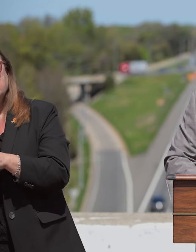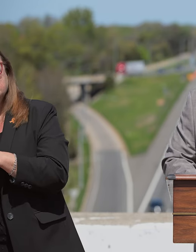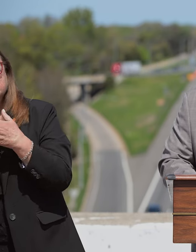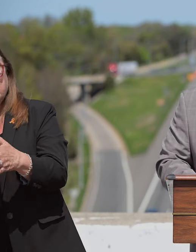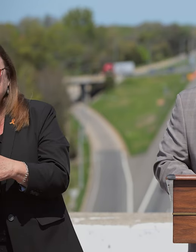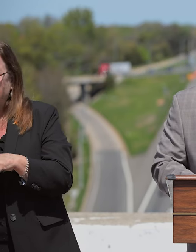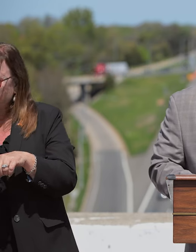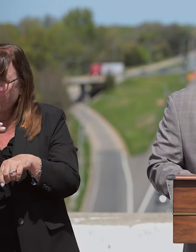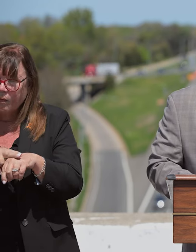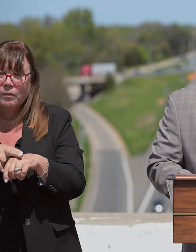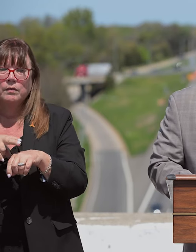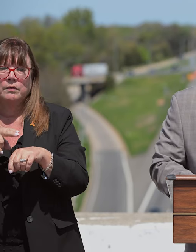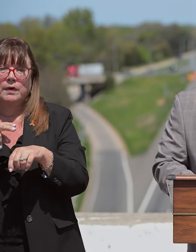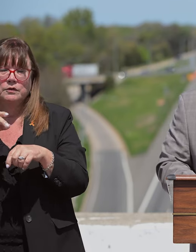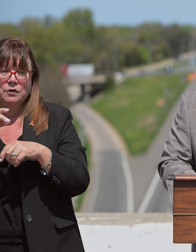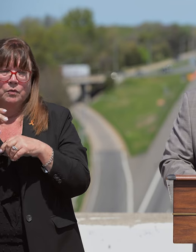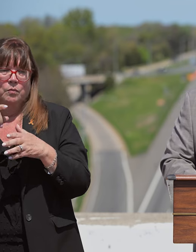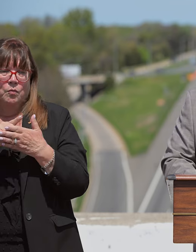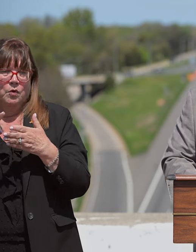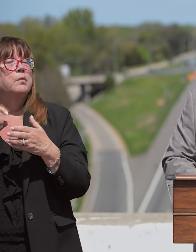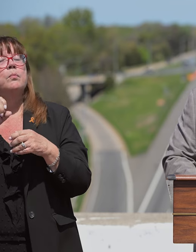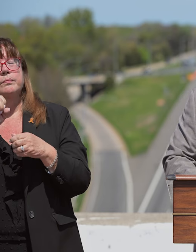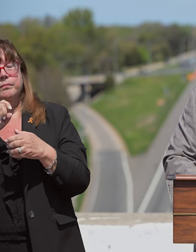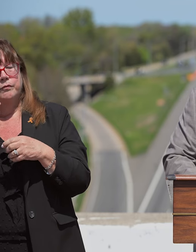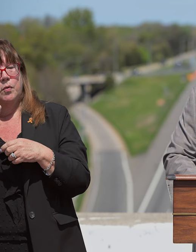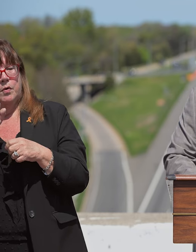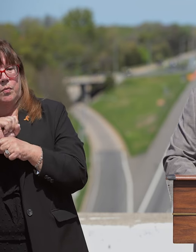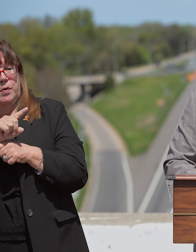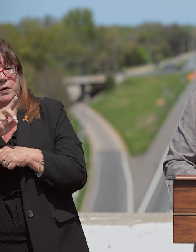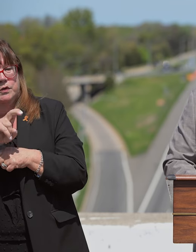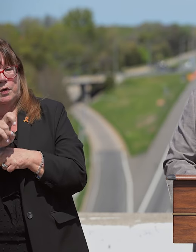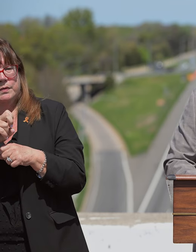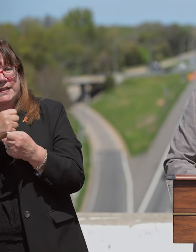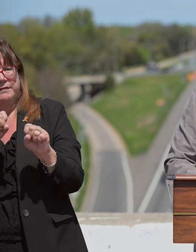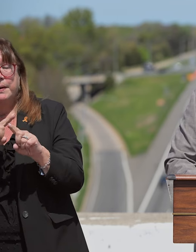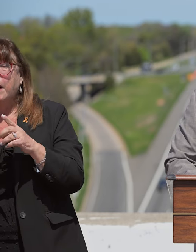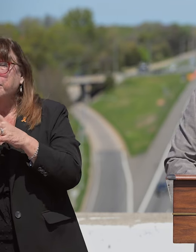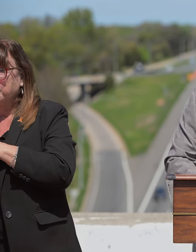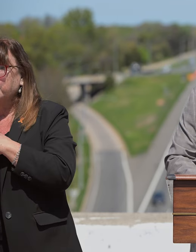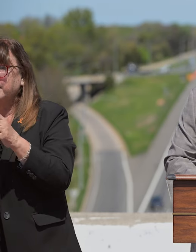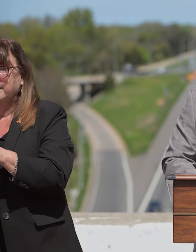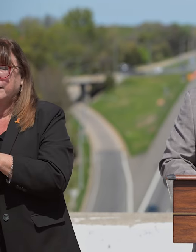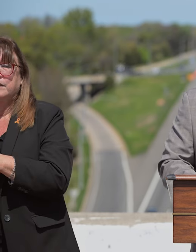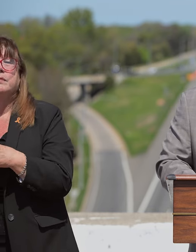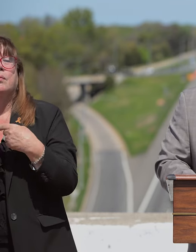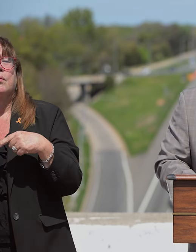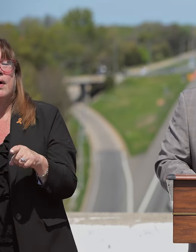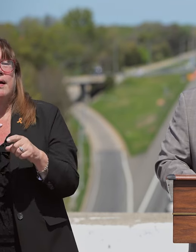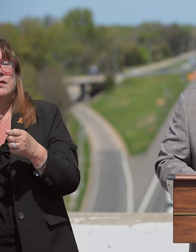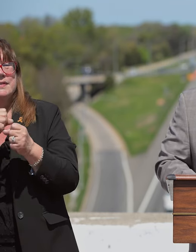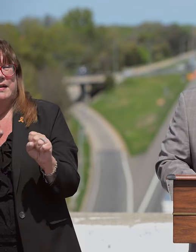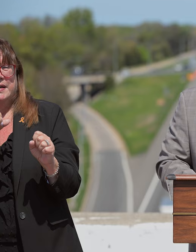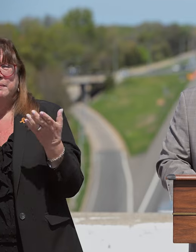during the National Work Zone Awareness Week, but throughout the year. And while safety